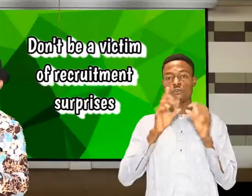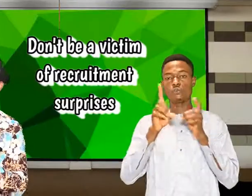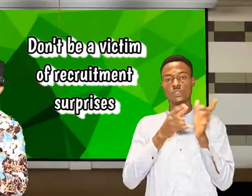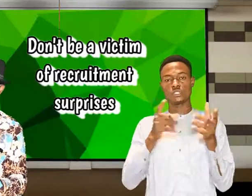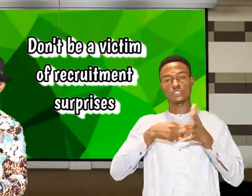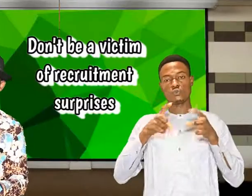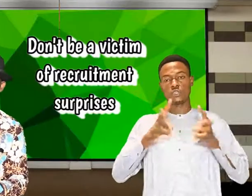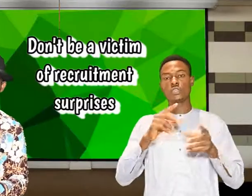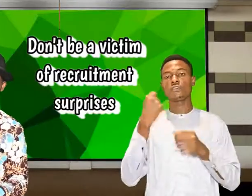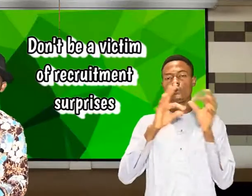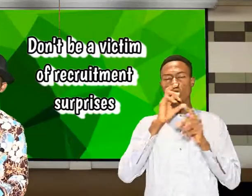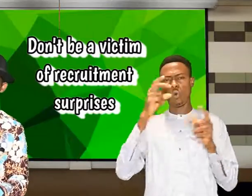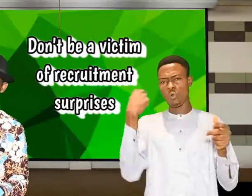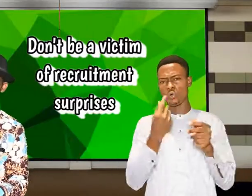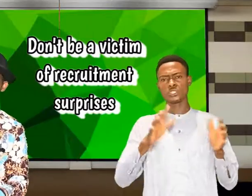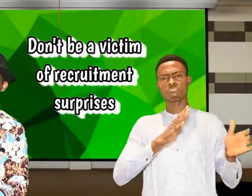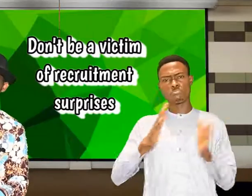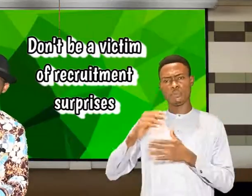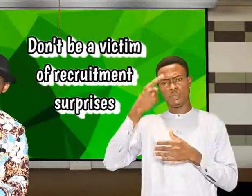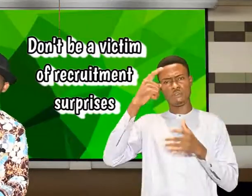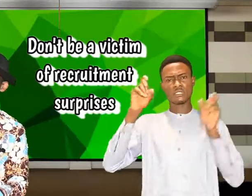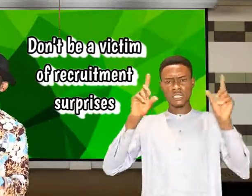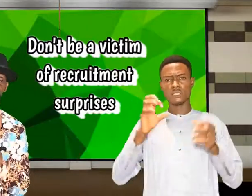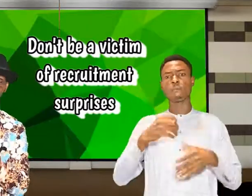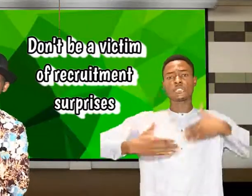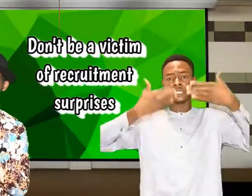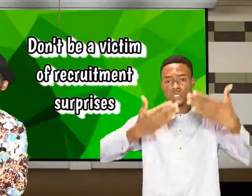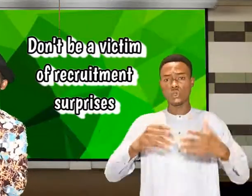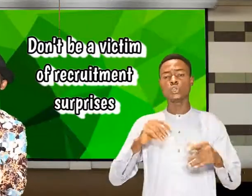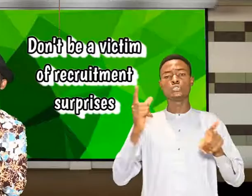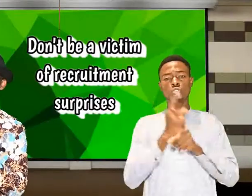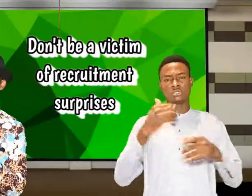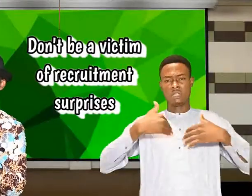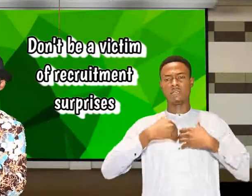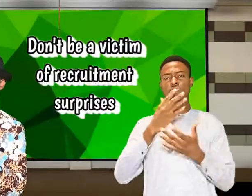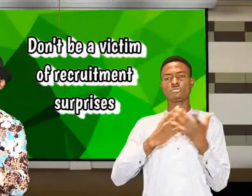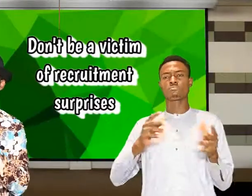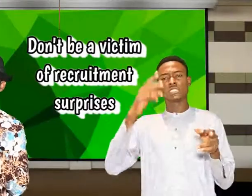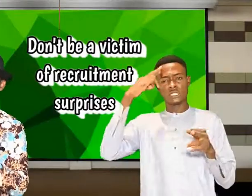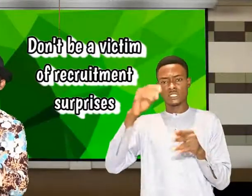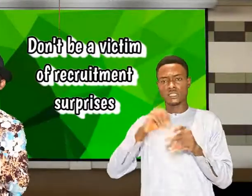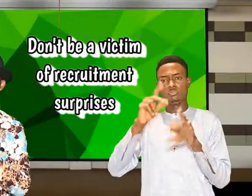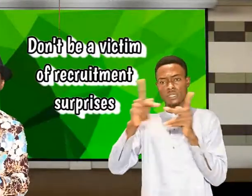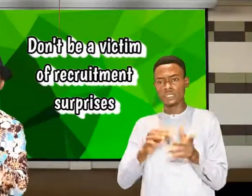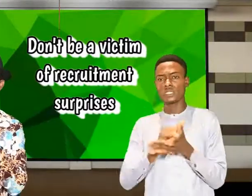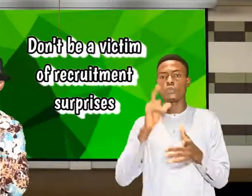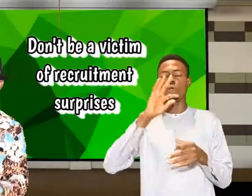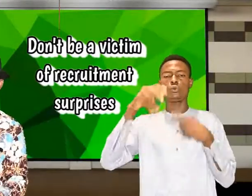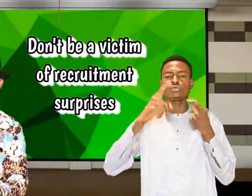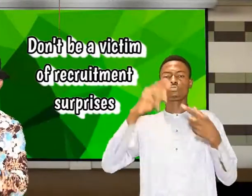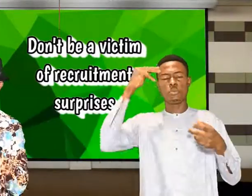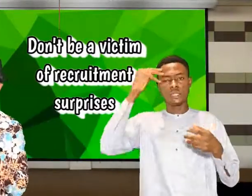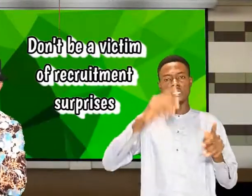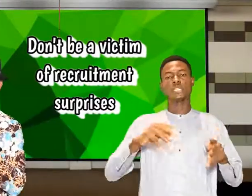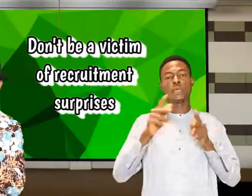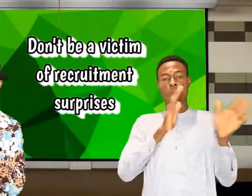way, if you're always prepared for testing, for presentation, just have all the scenarios in place. You will be mentally